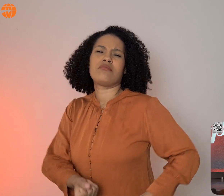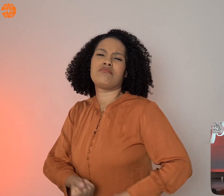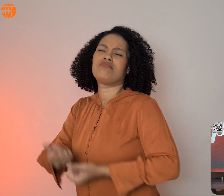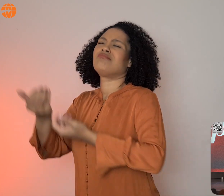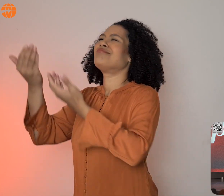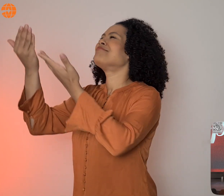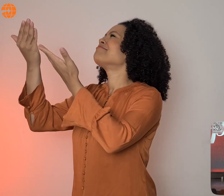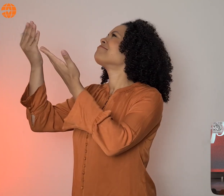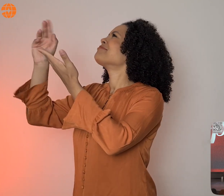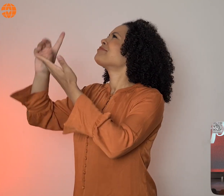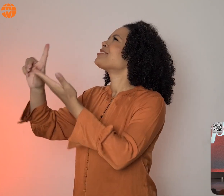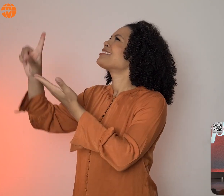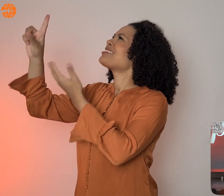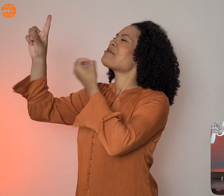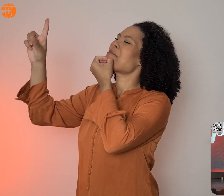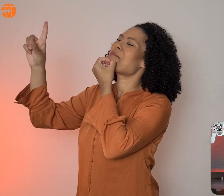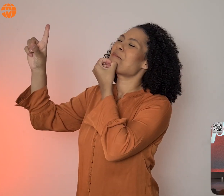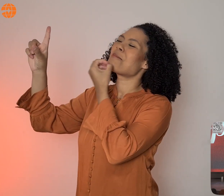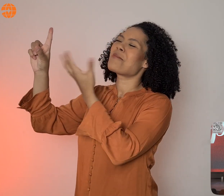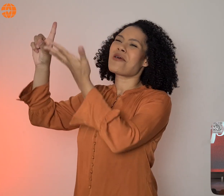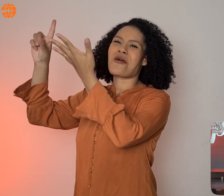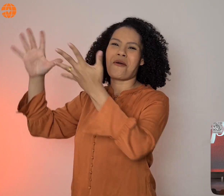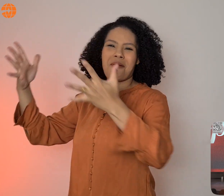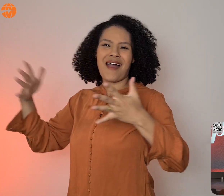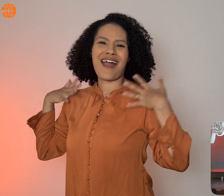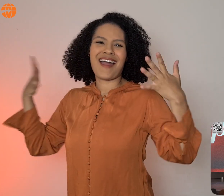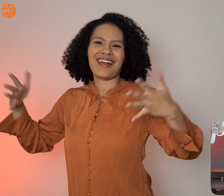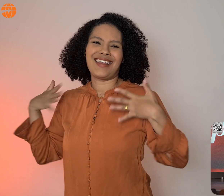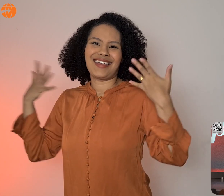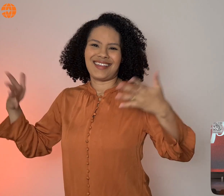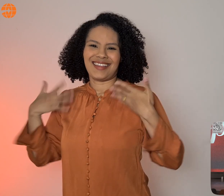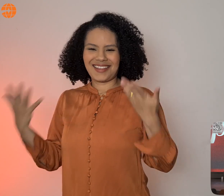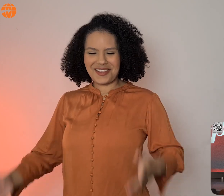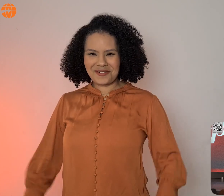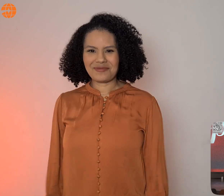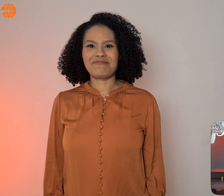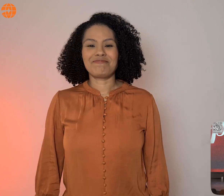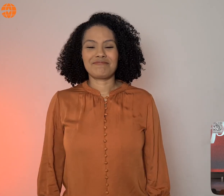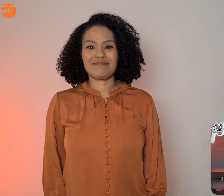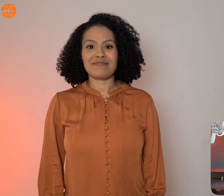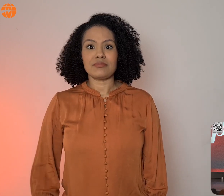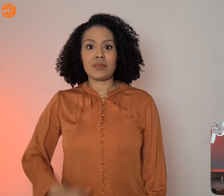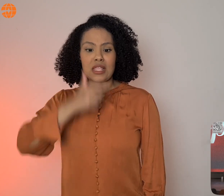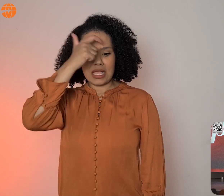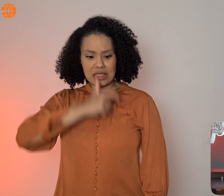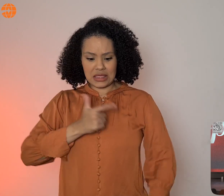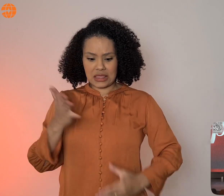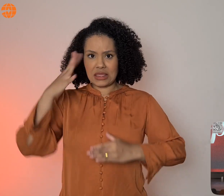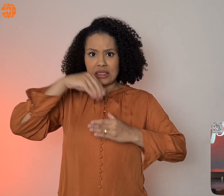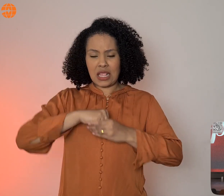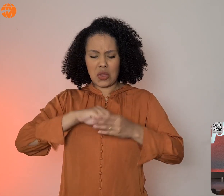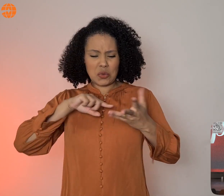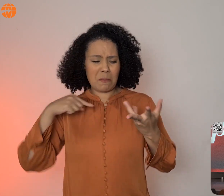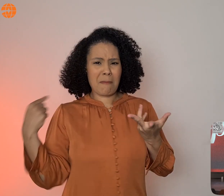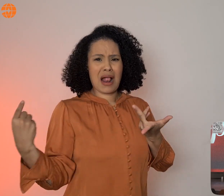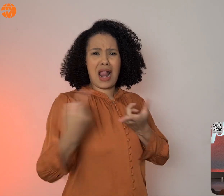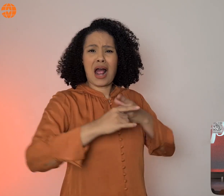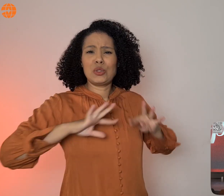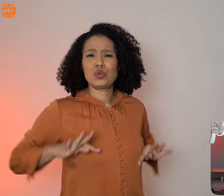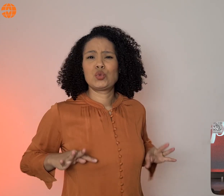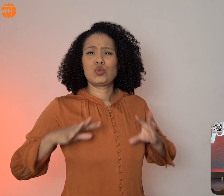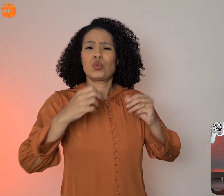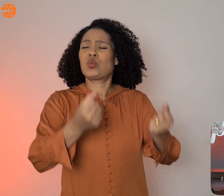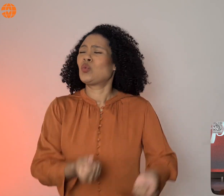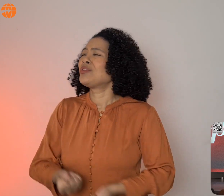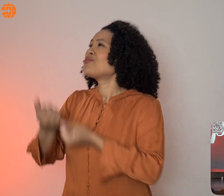soul, Bendiga o Senhor a minha alma. and all that is within me, bless his holy name. E tudo que há em